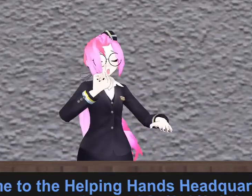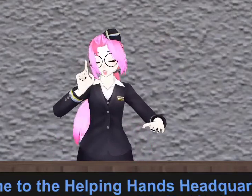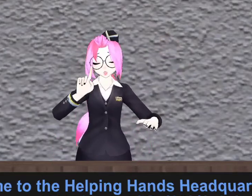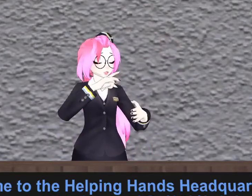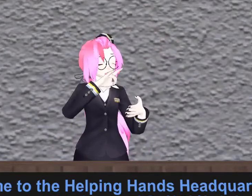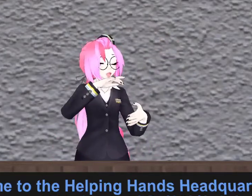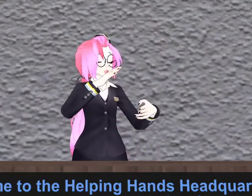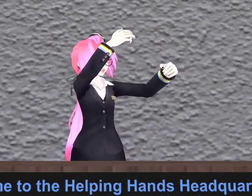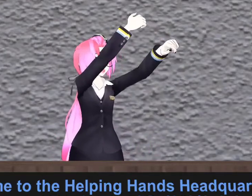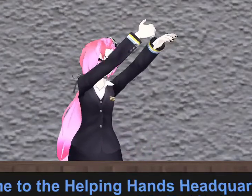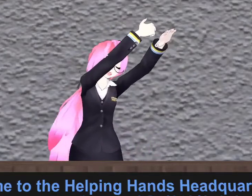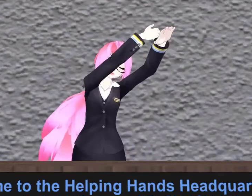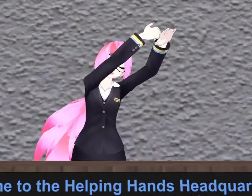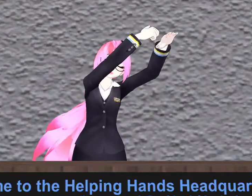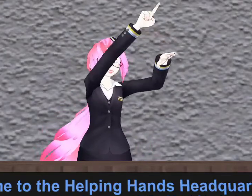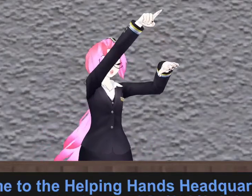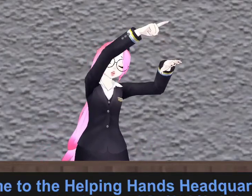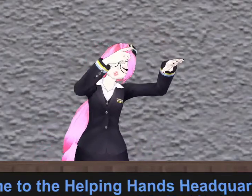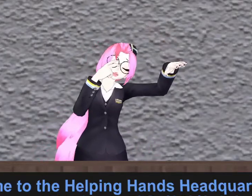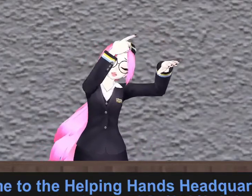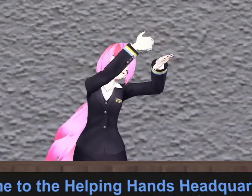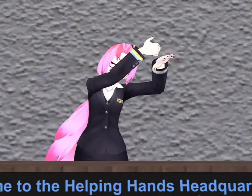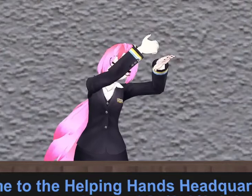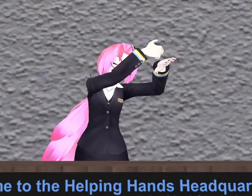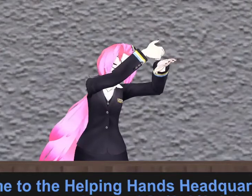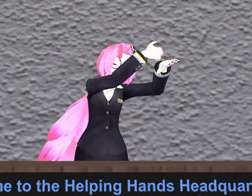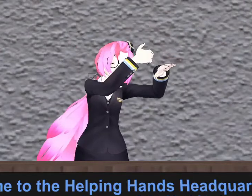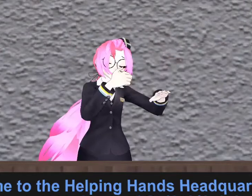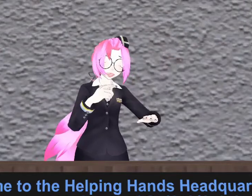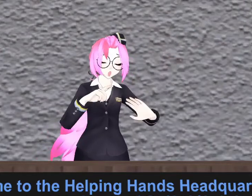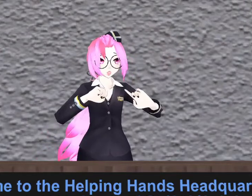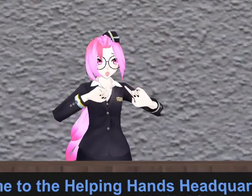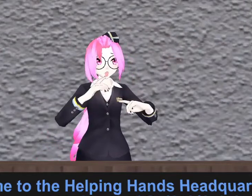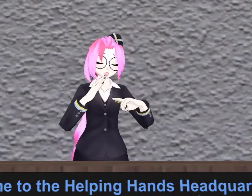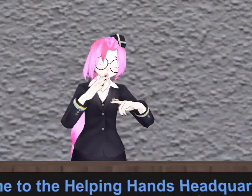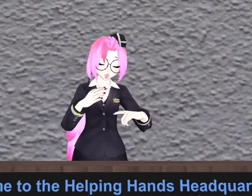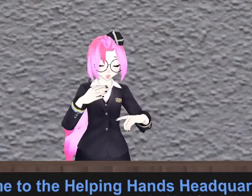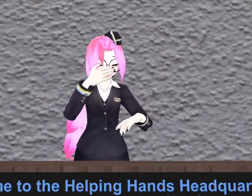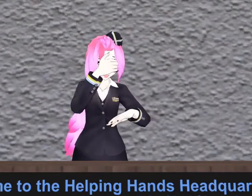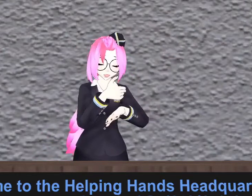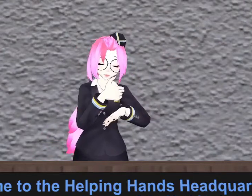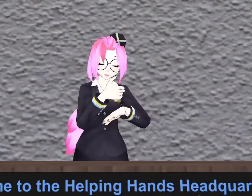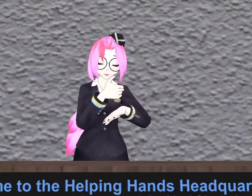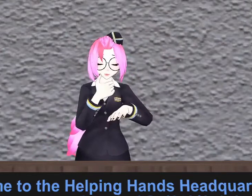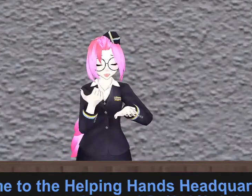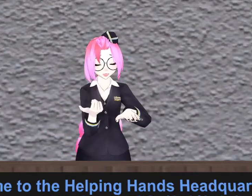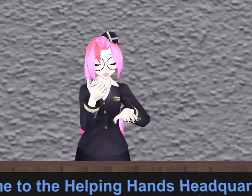where's the soda? I said, it's over there. You see, it's there. I place it there. This is showing placement, because this means